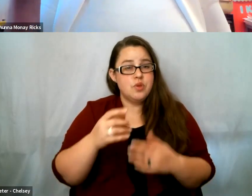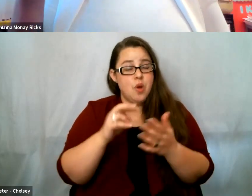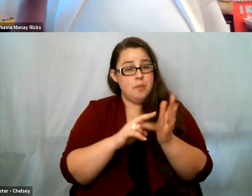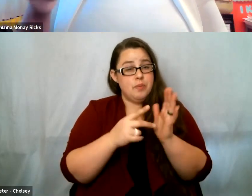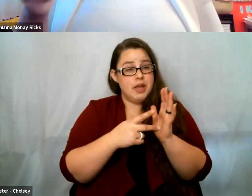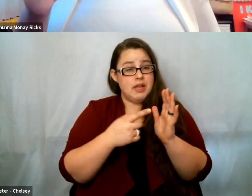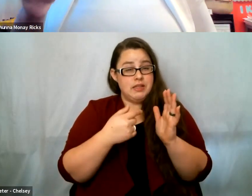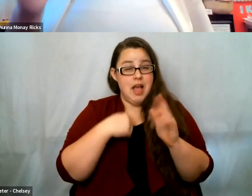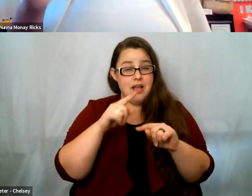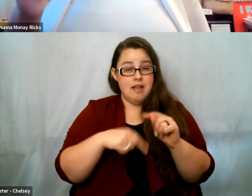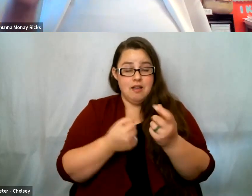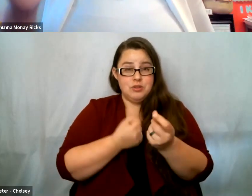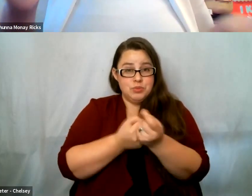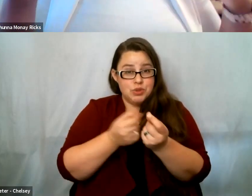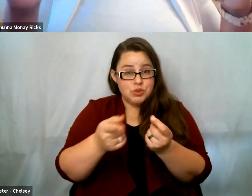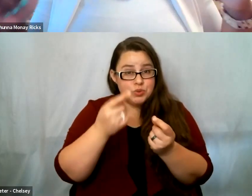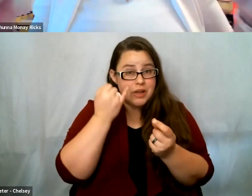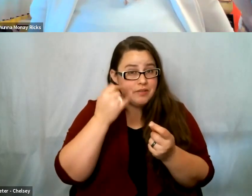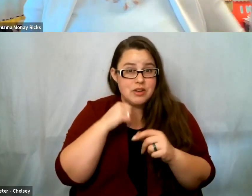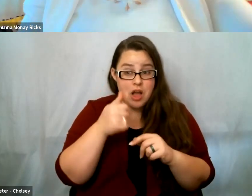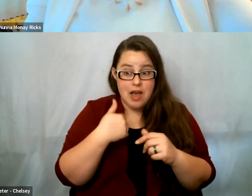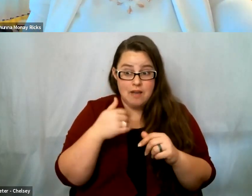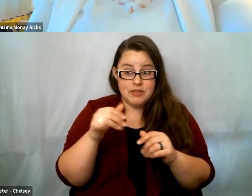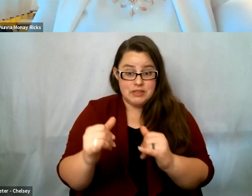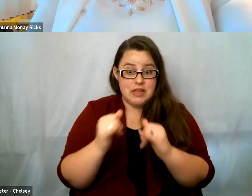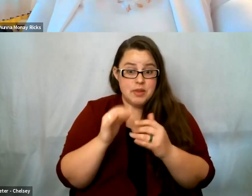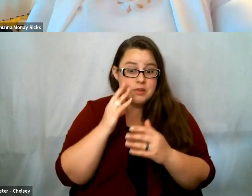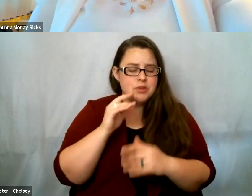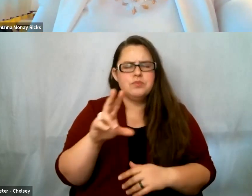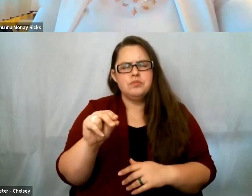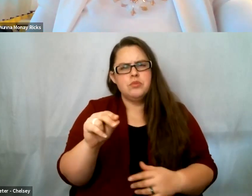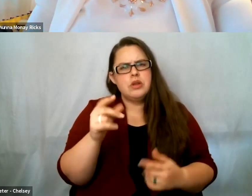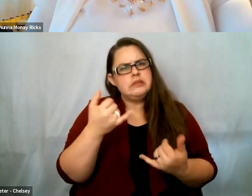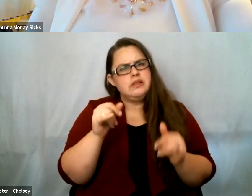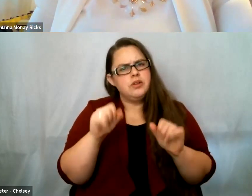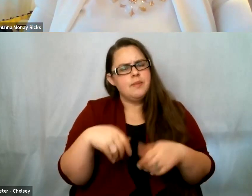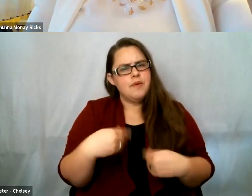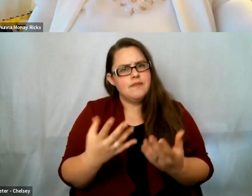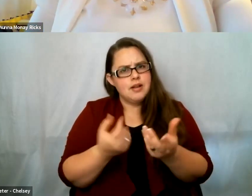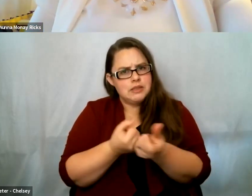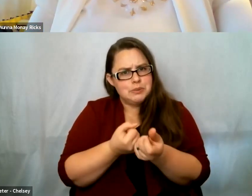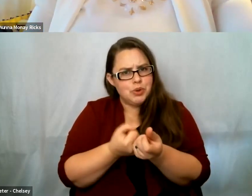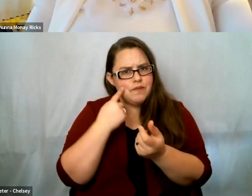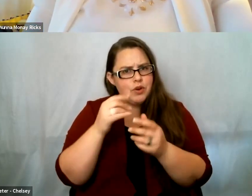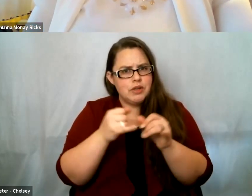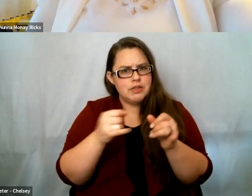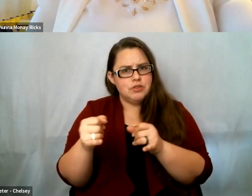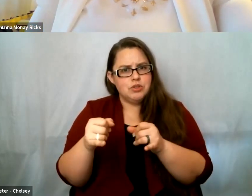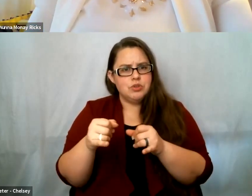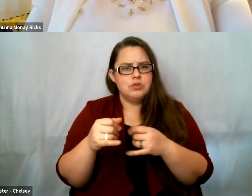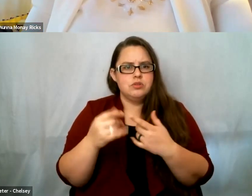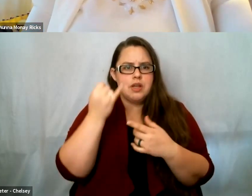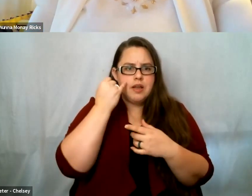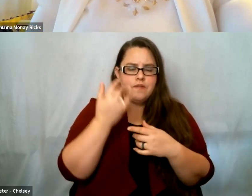have that experience, because you still can provide support to individuals who are